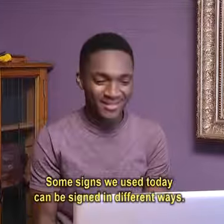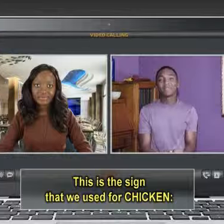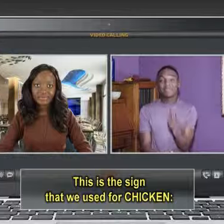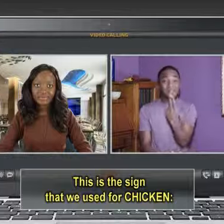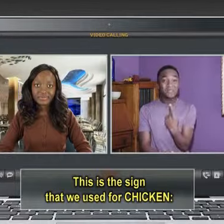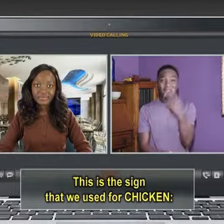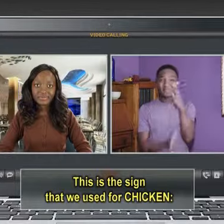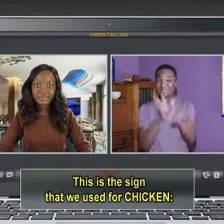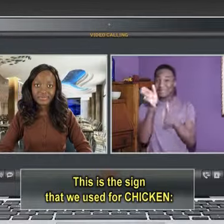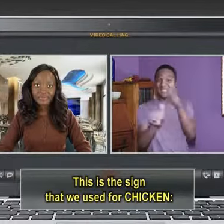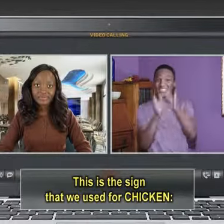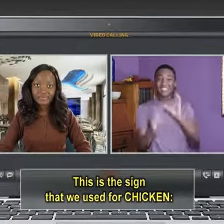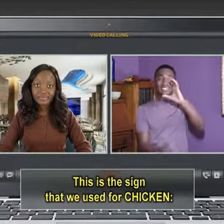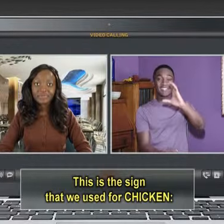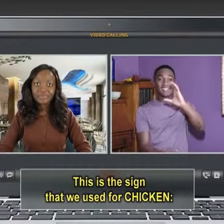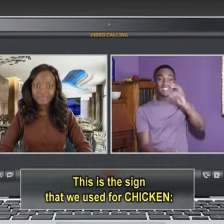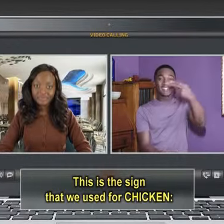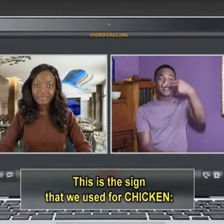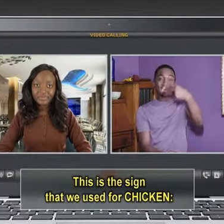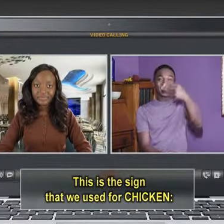This is the sign that we used for chicken.